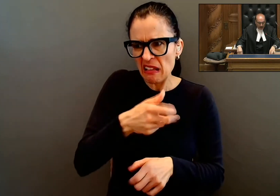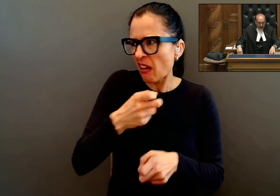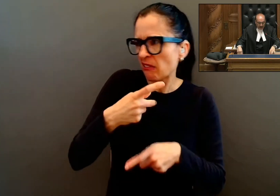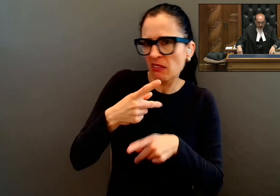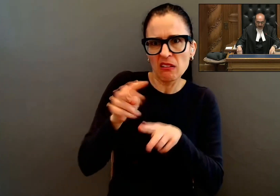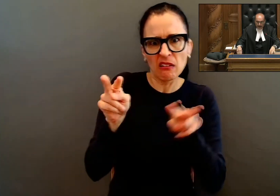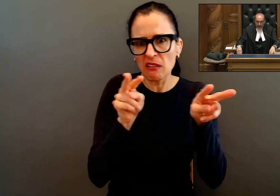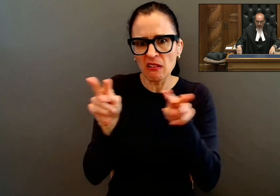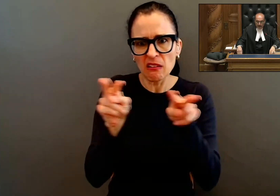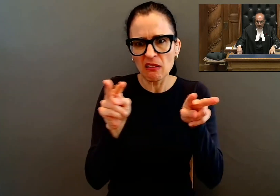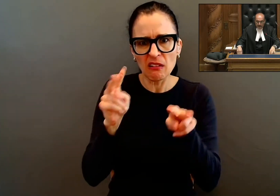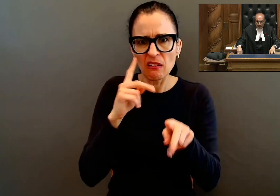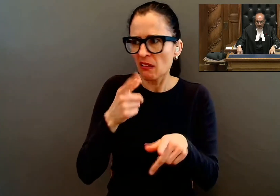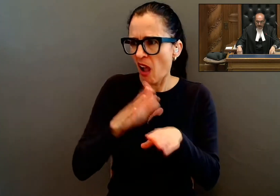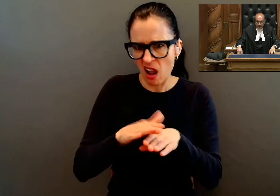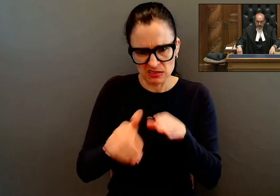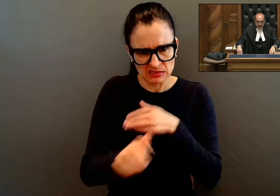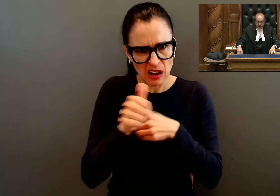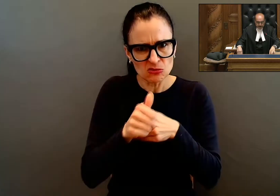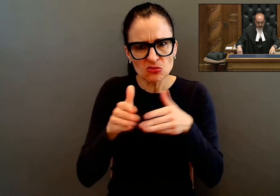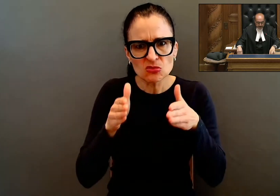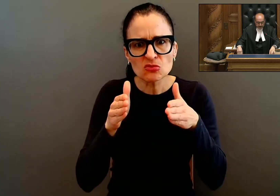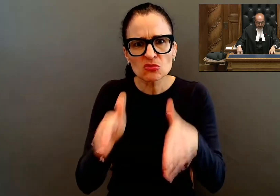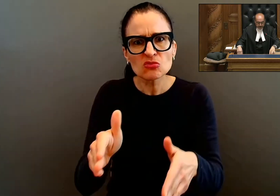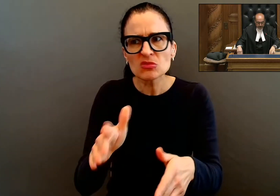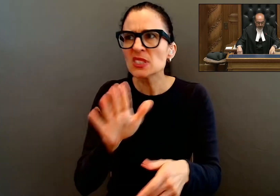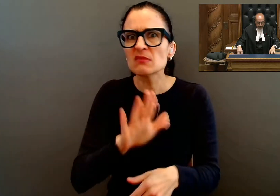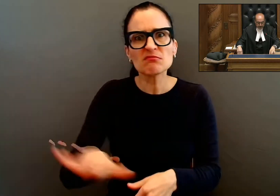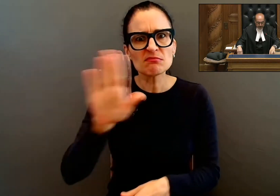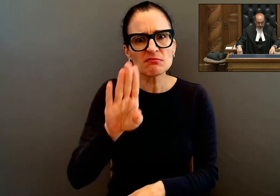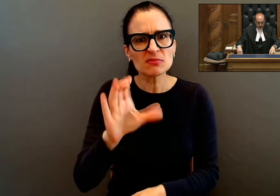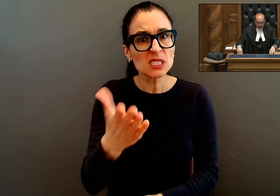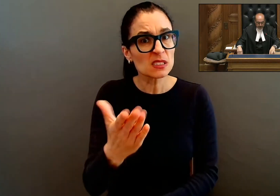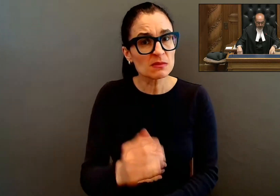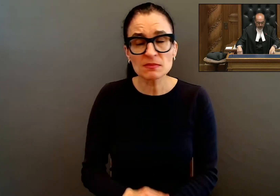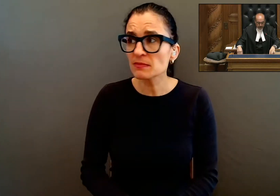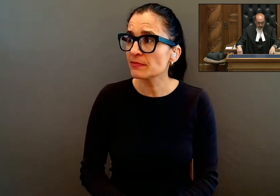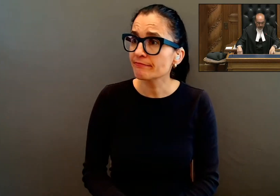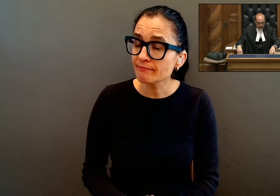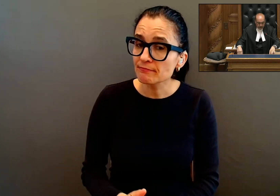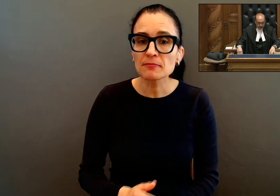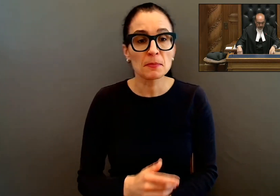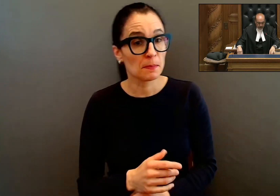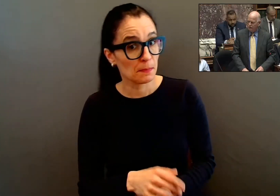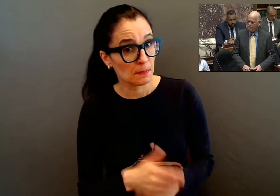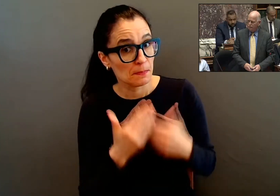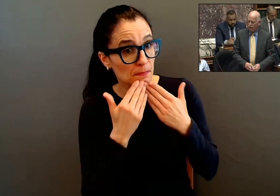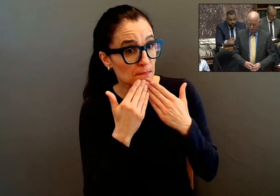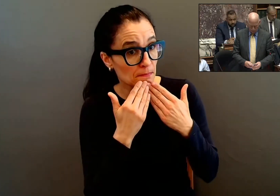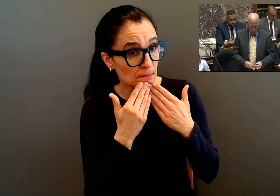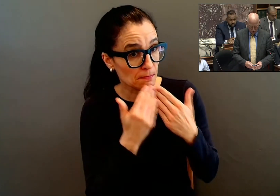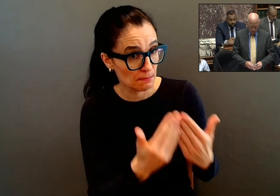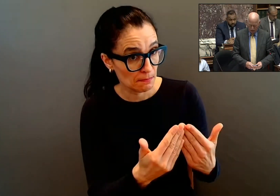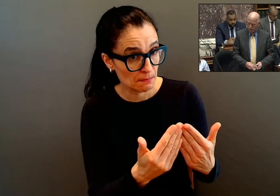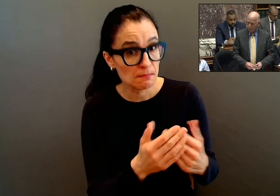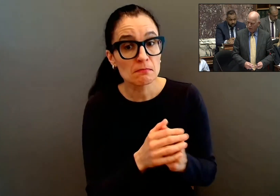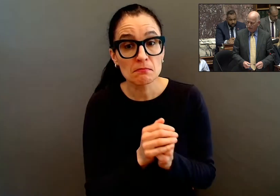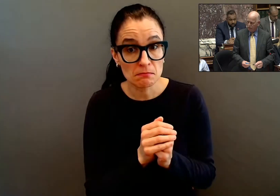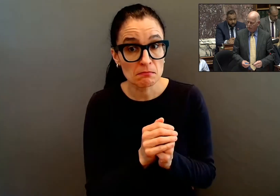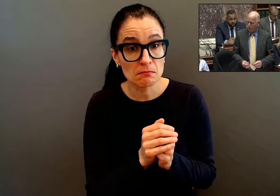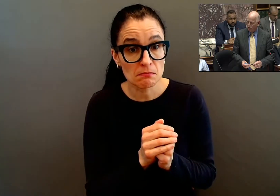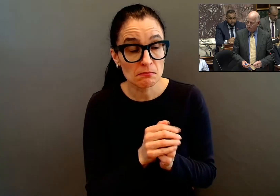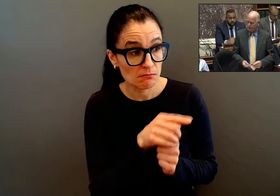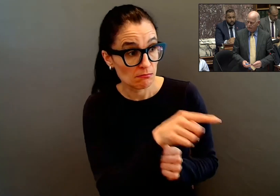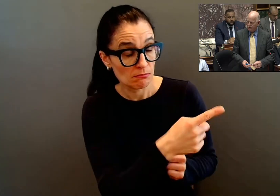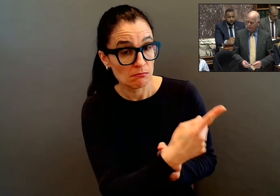Minister of Public Safety and Solicitor General. Thank you, Mr. Speaker. To the member opposite, it's important that we